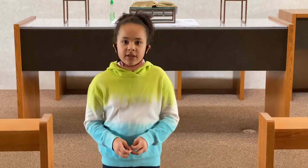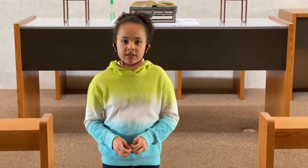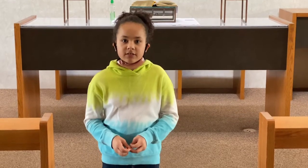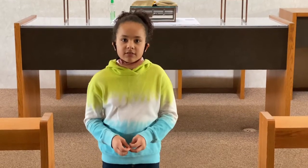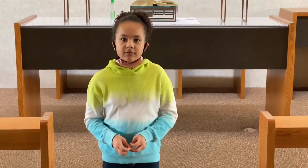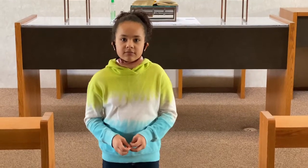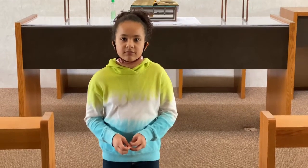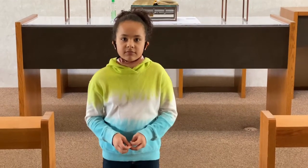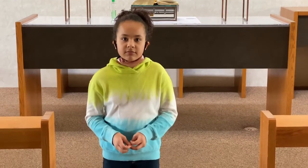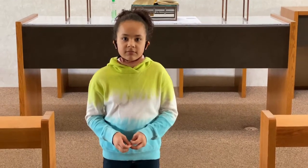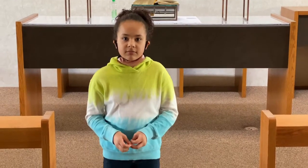us.